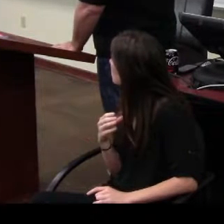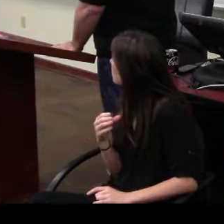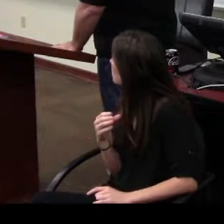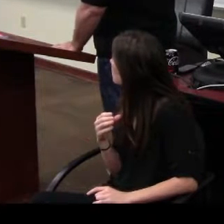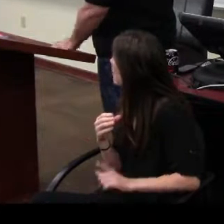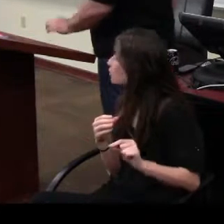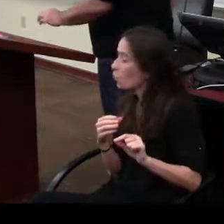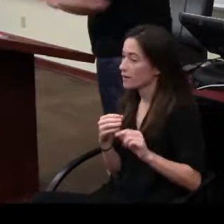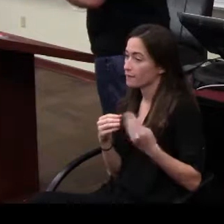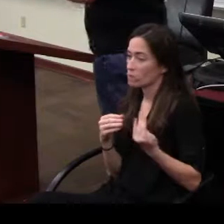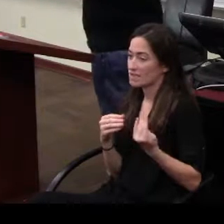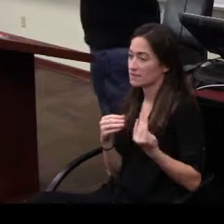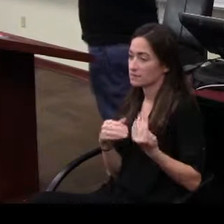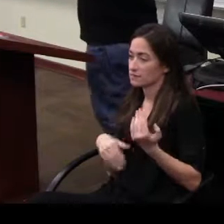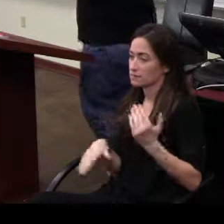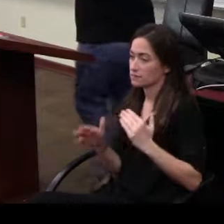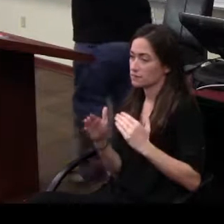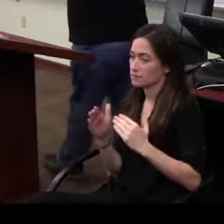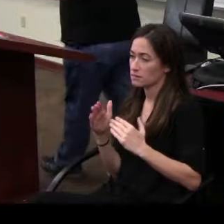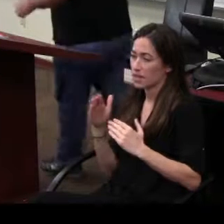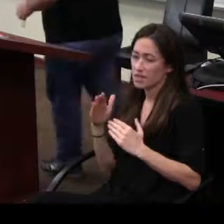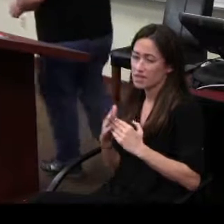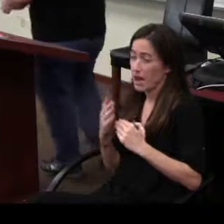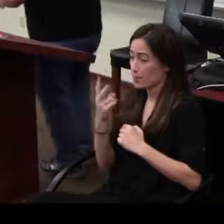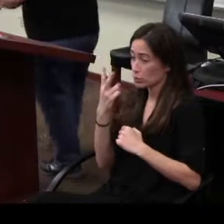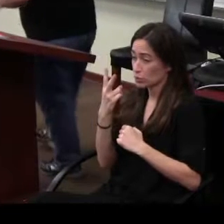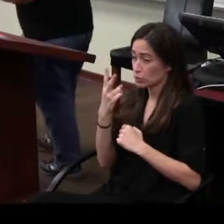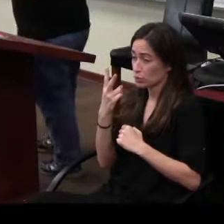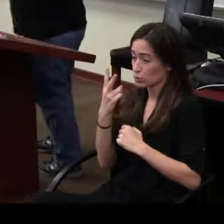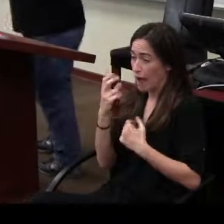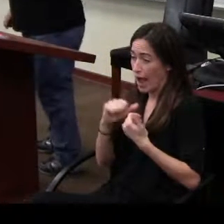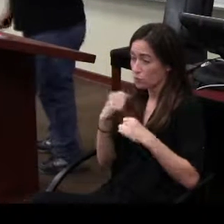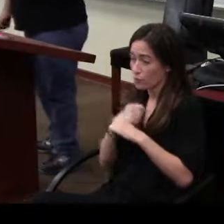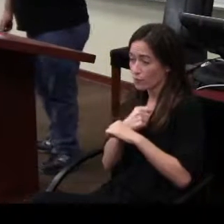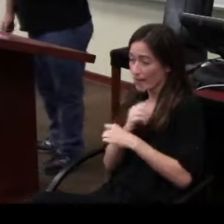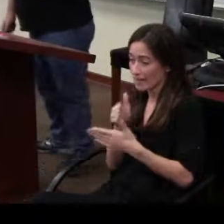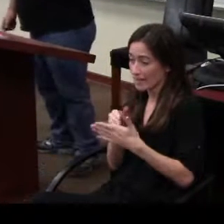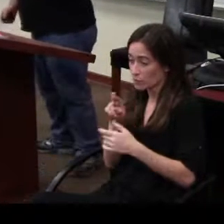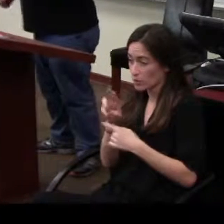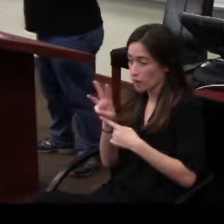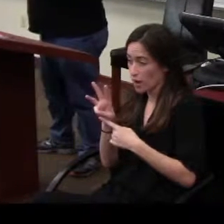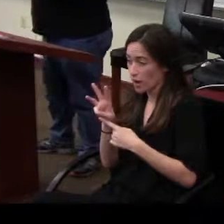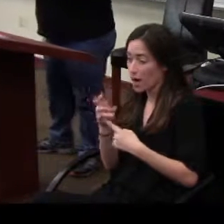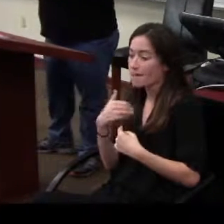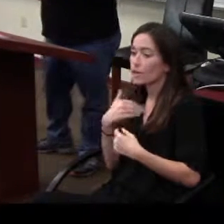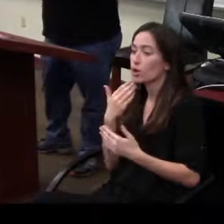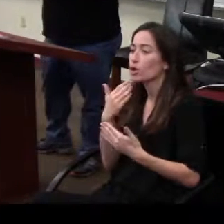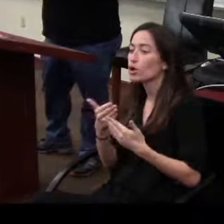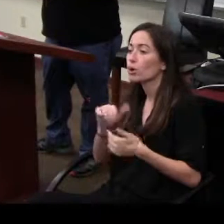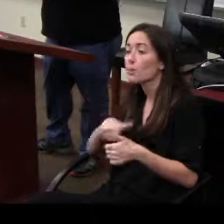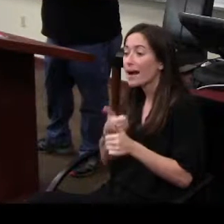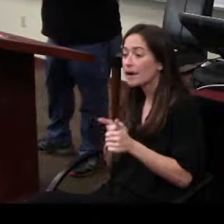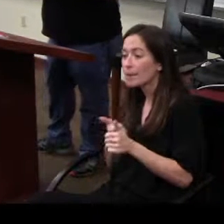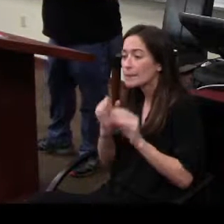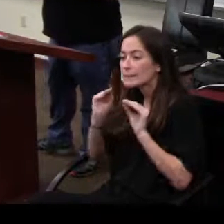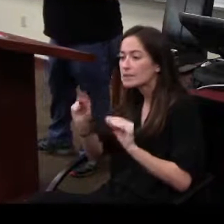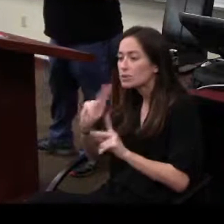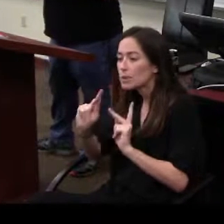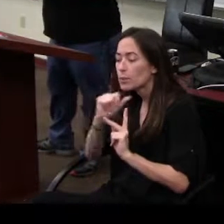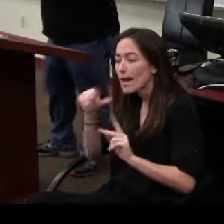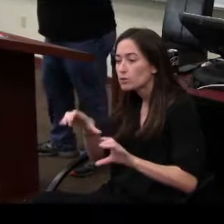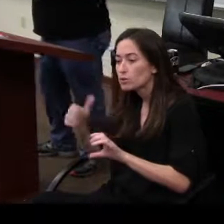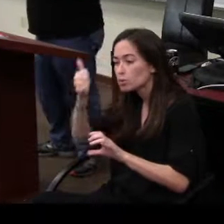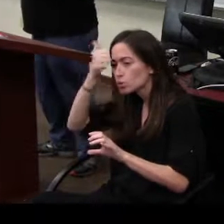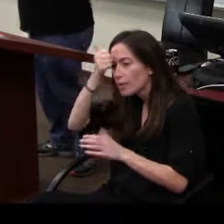same down here. The top two things to fight against ransomware is have good backups and teach your people not to do stupid